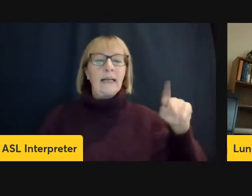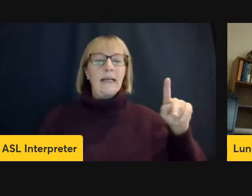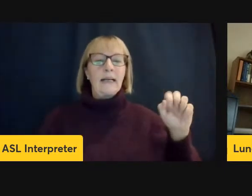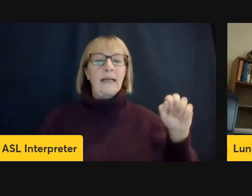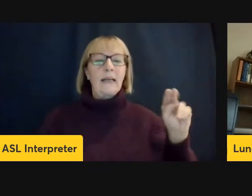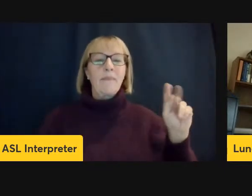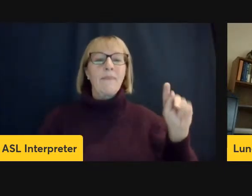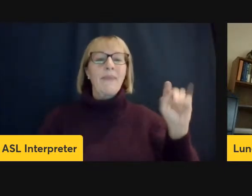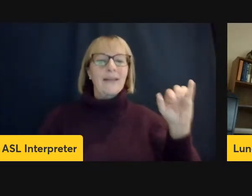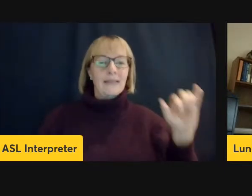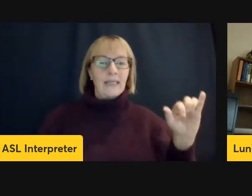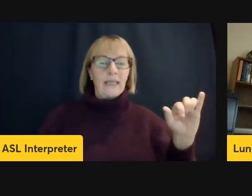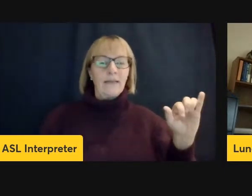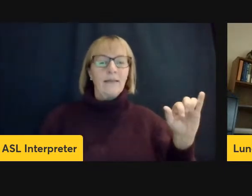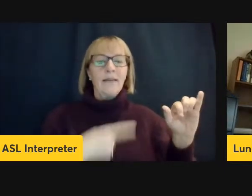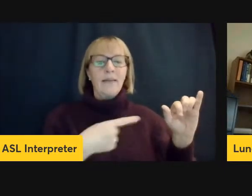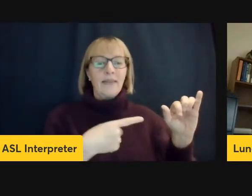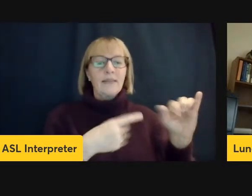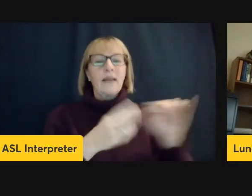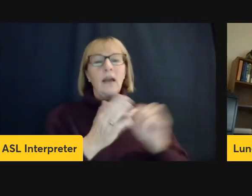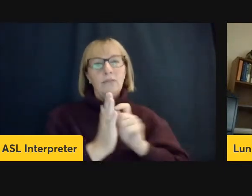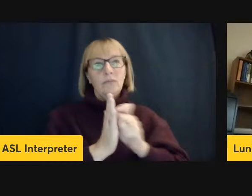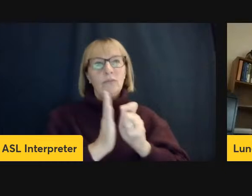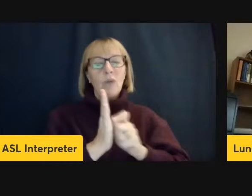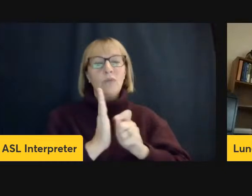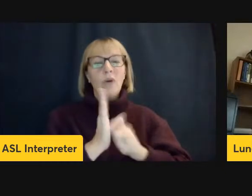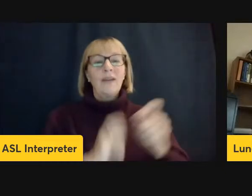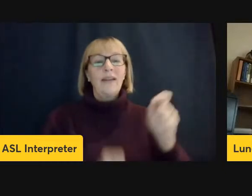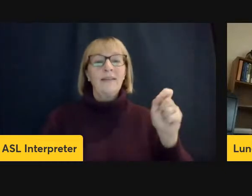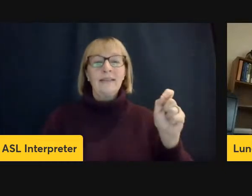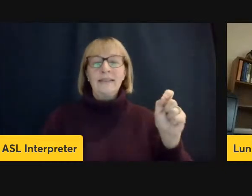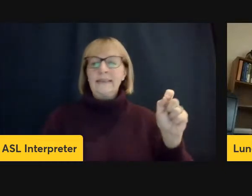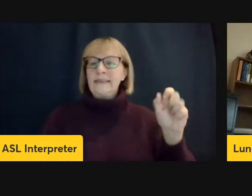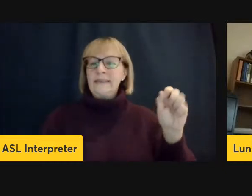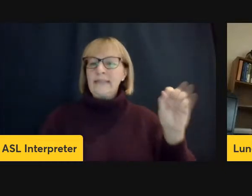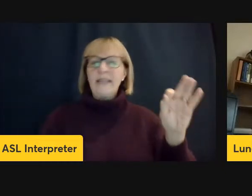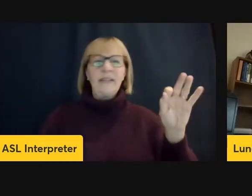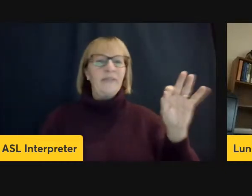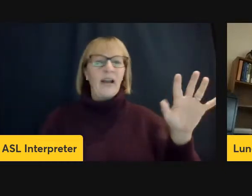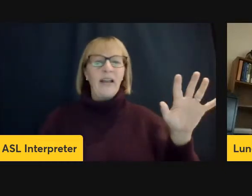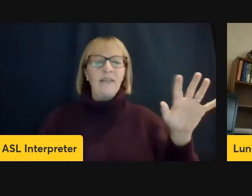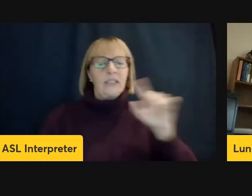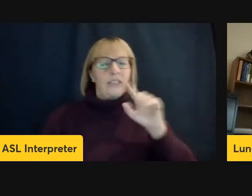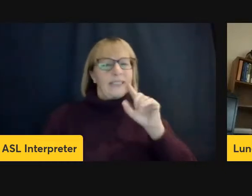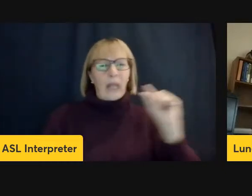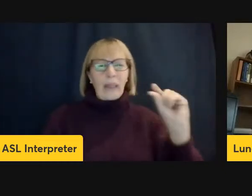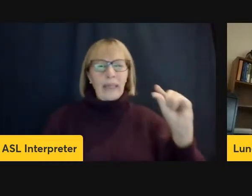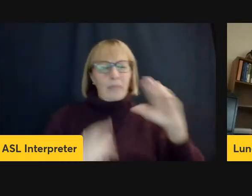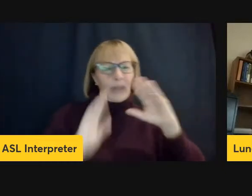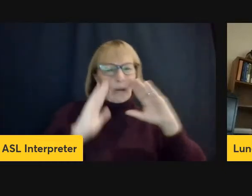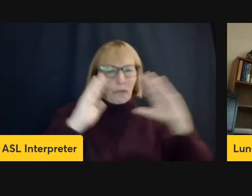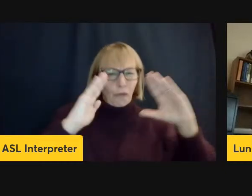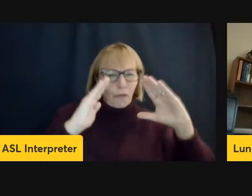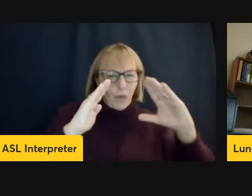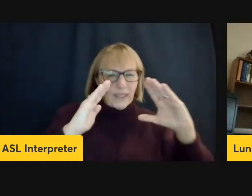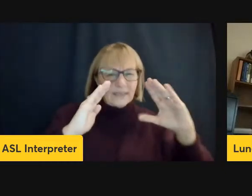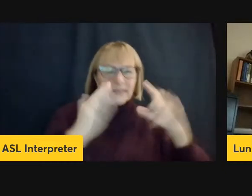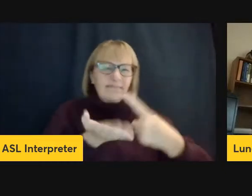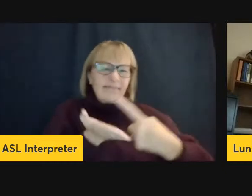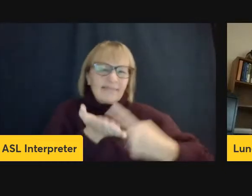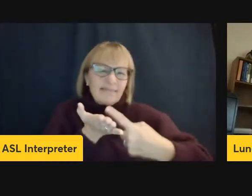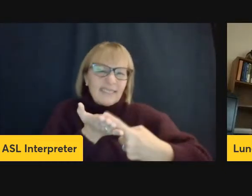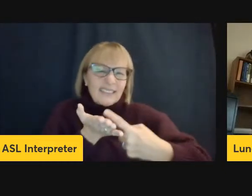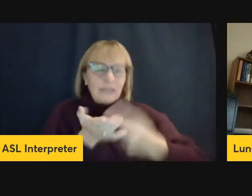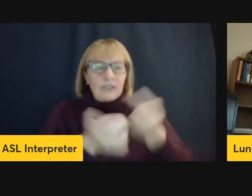2005. And there was really virtually nothing, little attention, despite